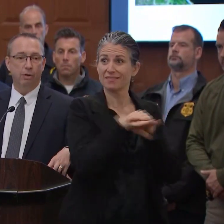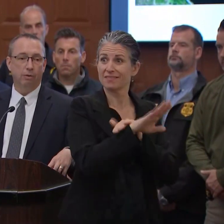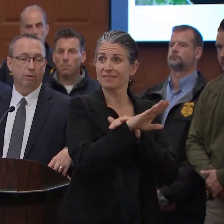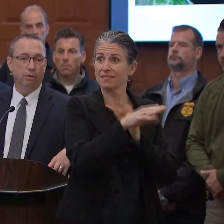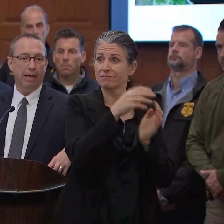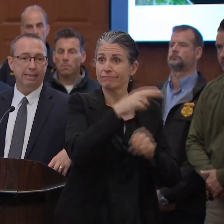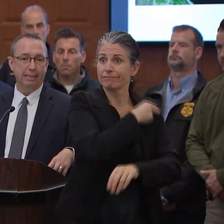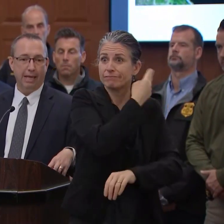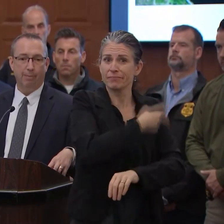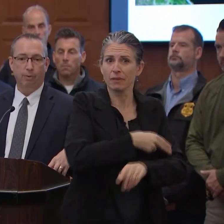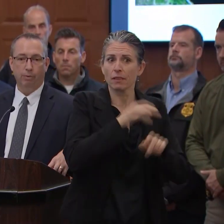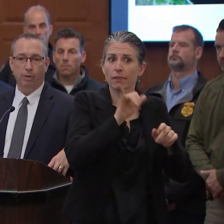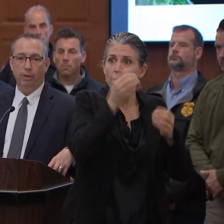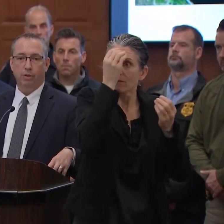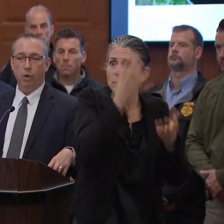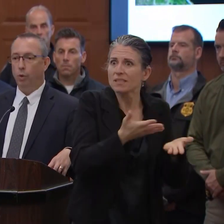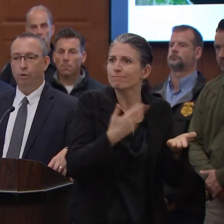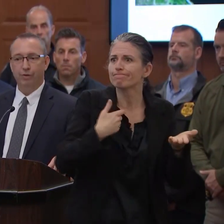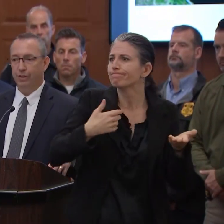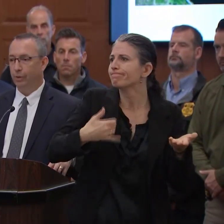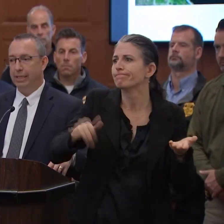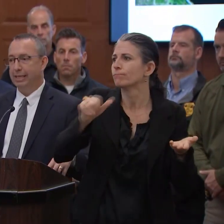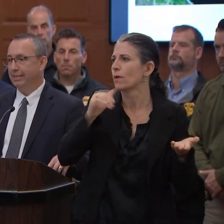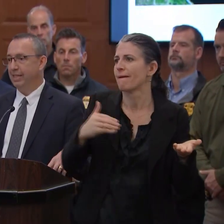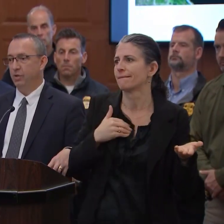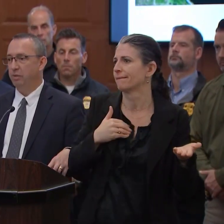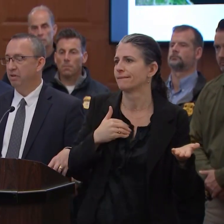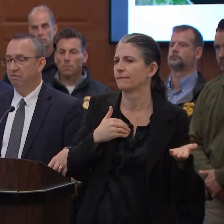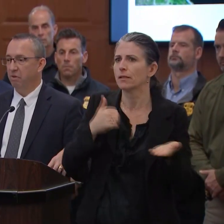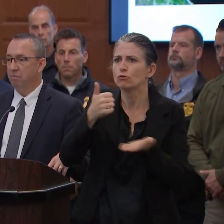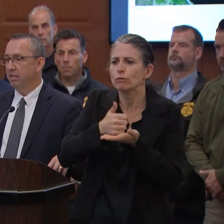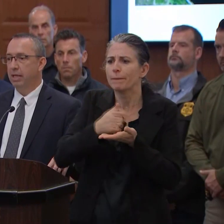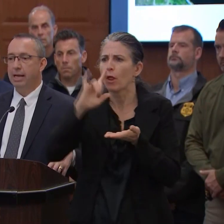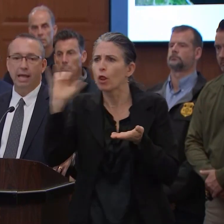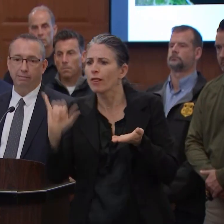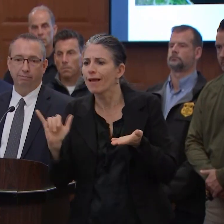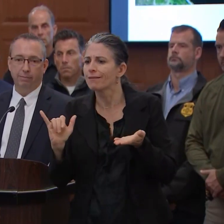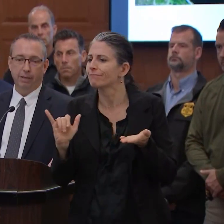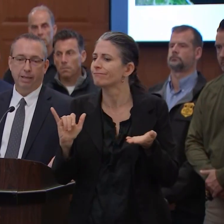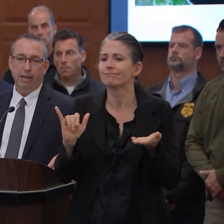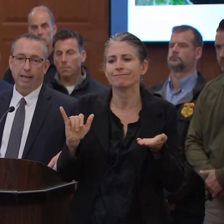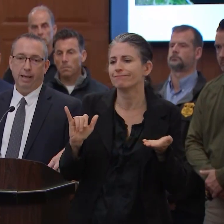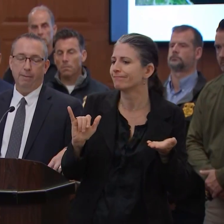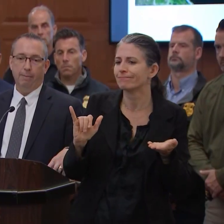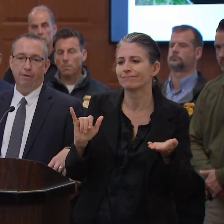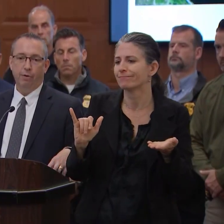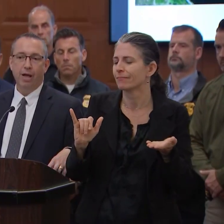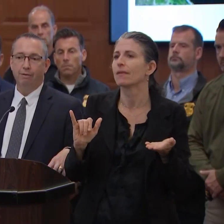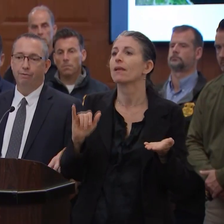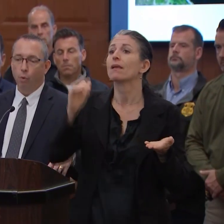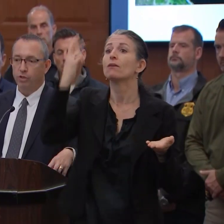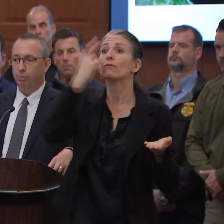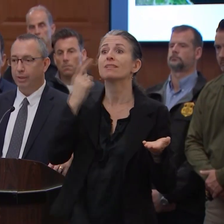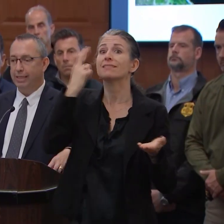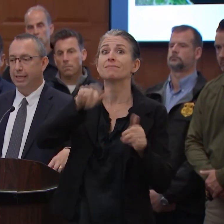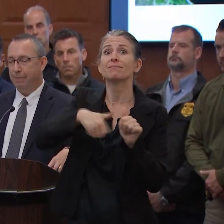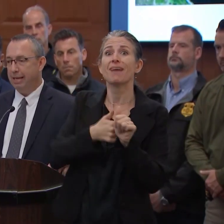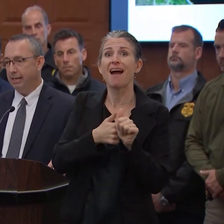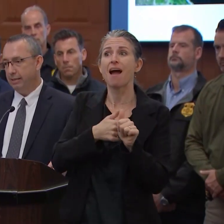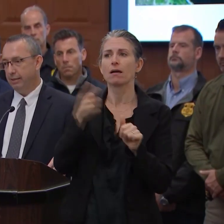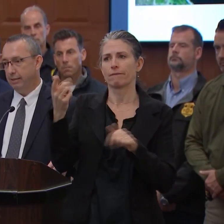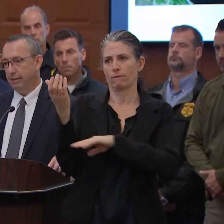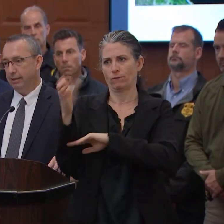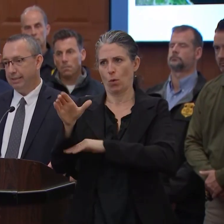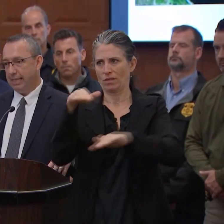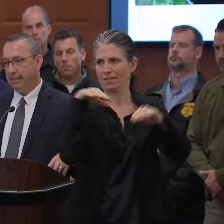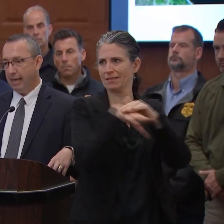volunteer, as an example, to go to a facility and seek treatment for months on end. But if you're not forcibly